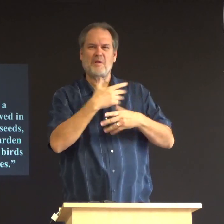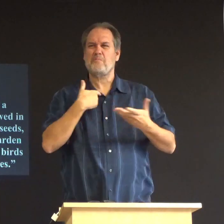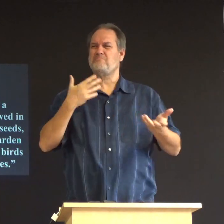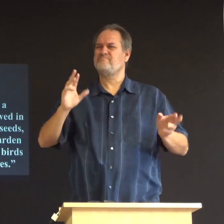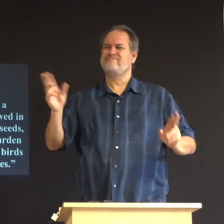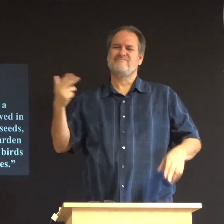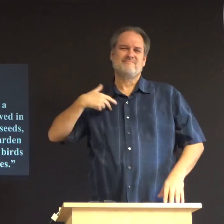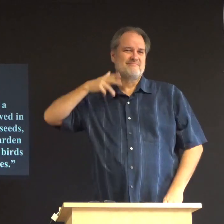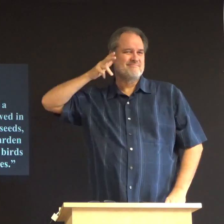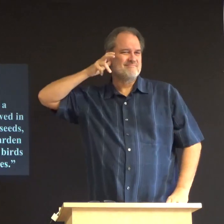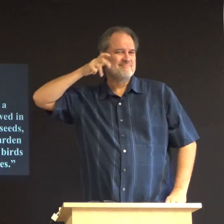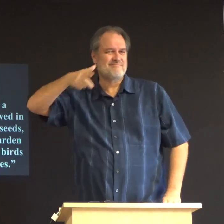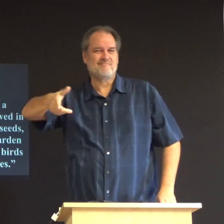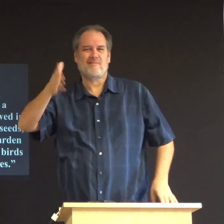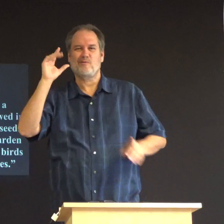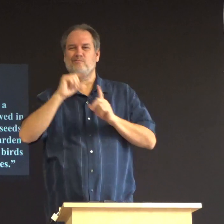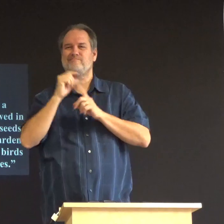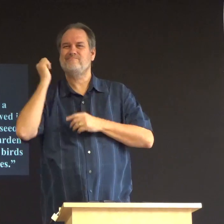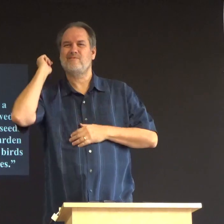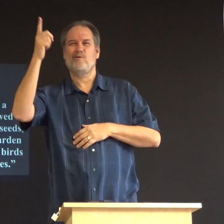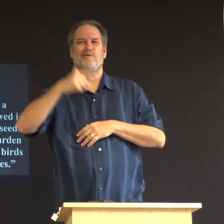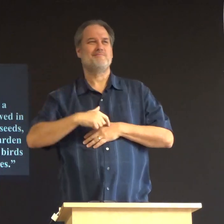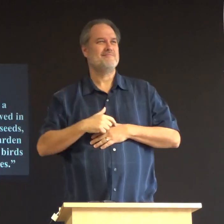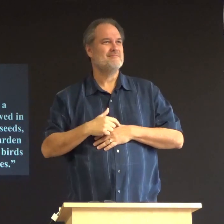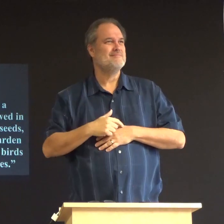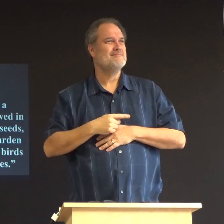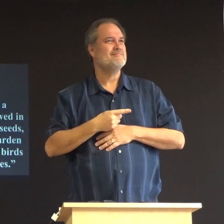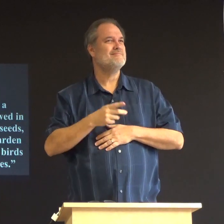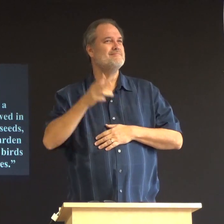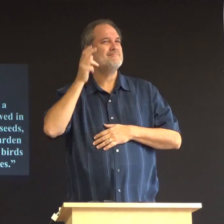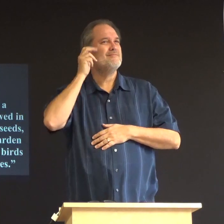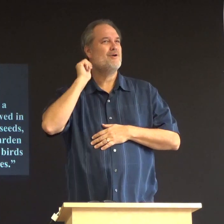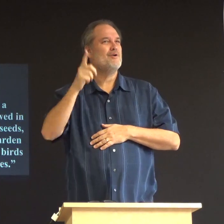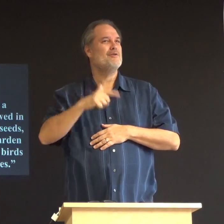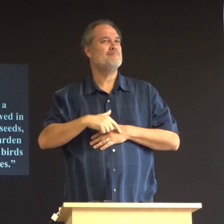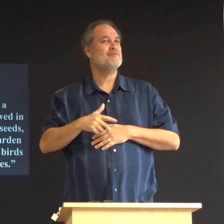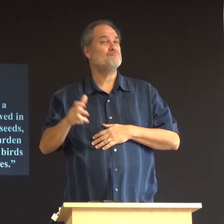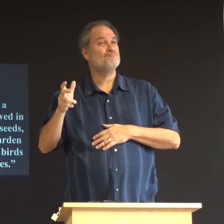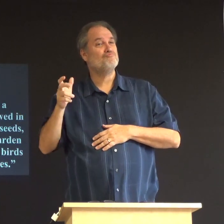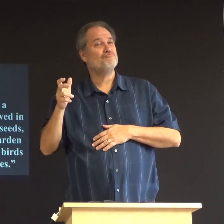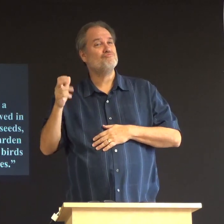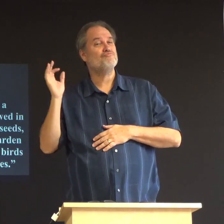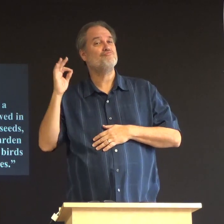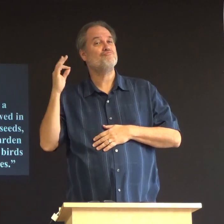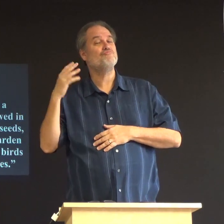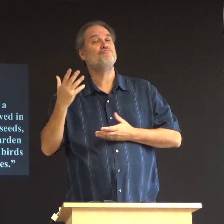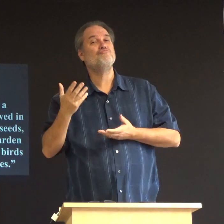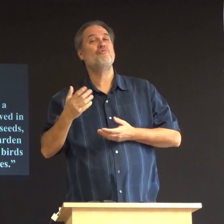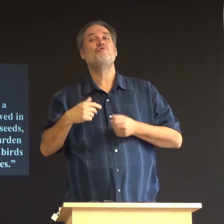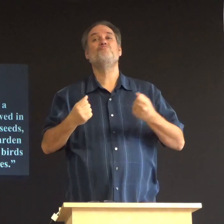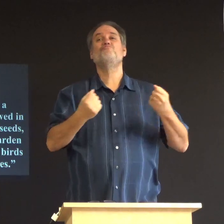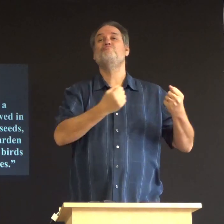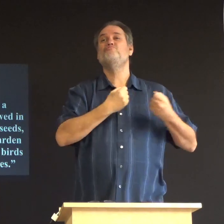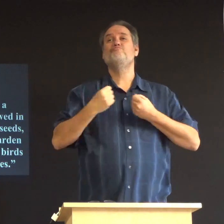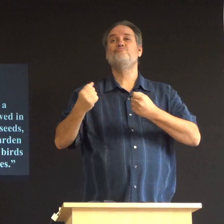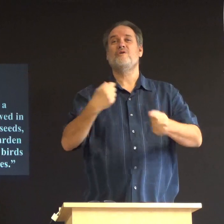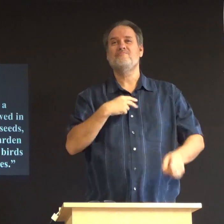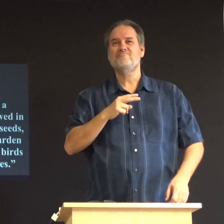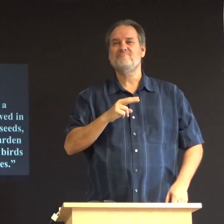you know, they say, oh, I don't need to go to church because I listen on the radio all the time. I listen to church on the radio all the time. Everywhere I